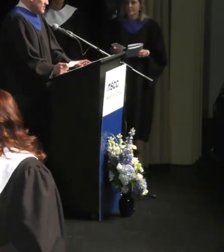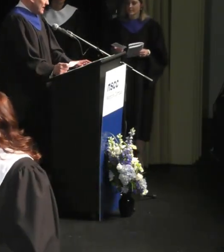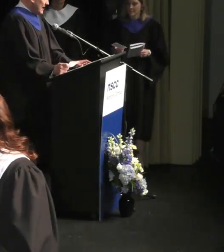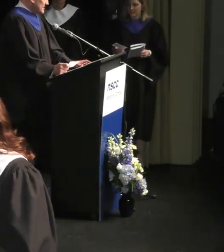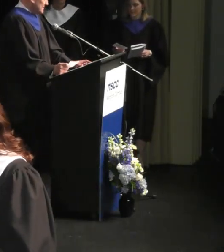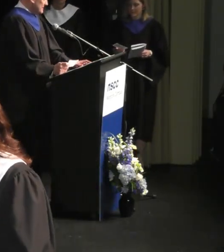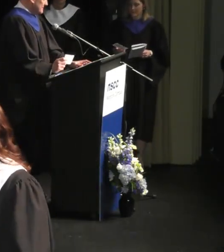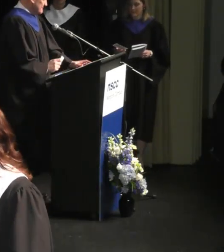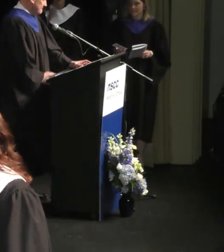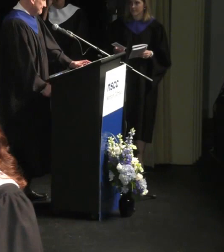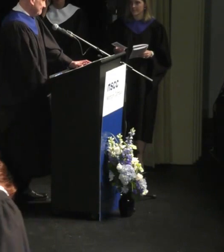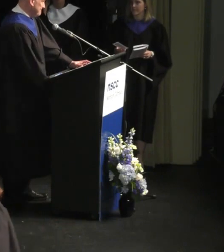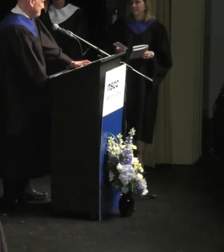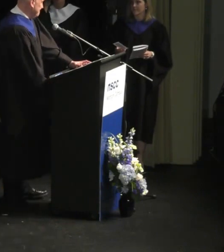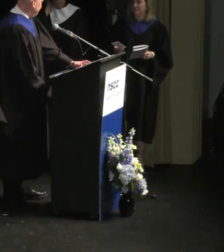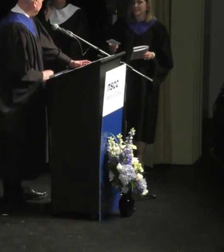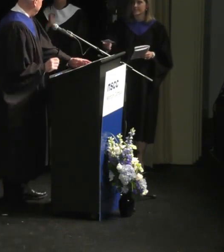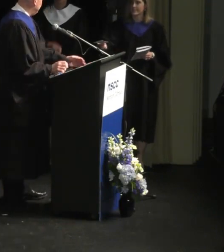Carmen Jackson.